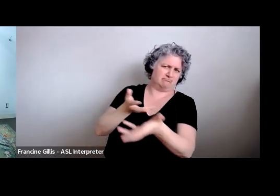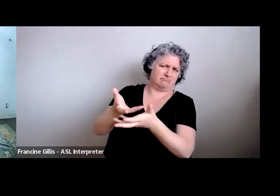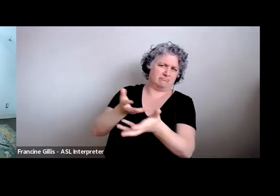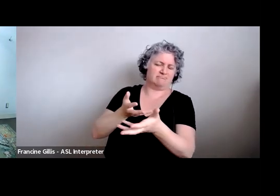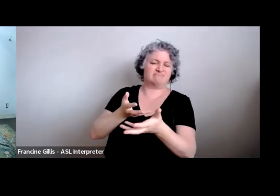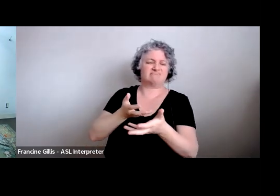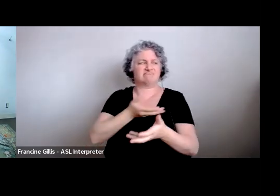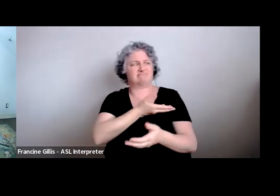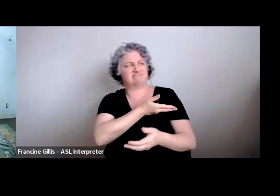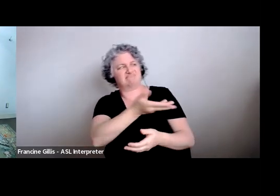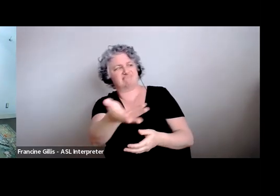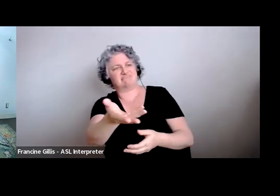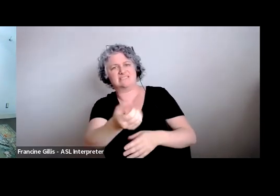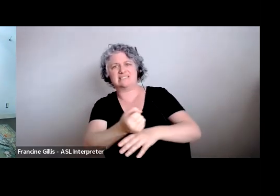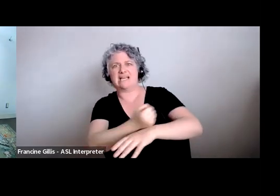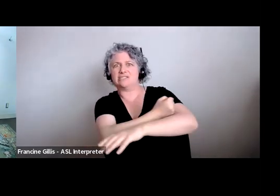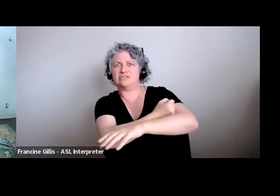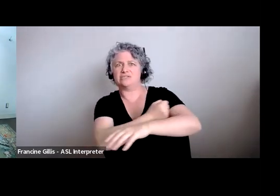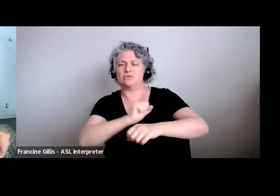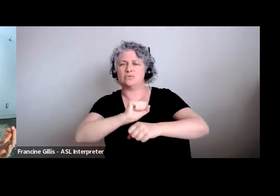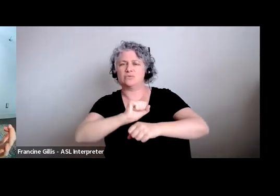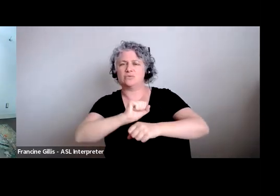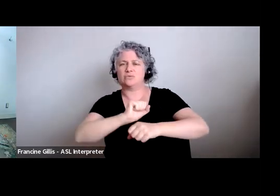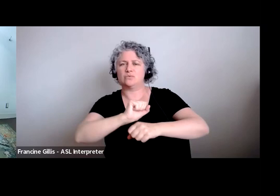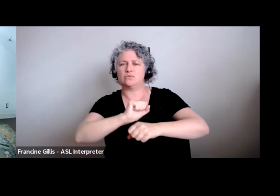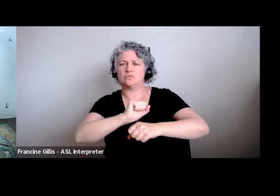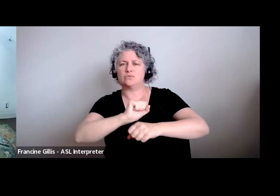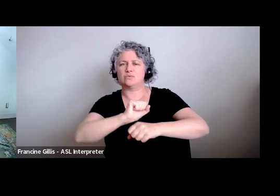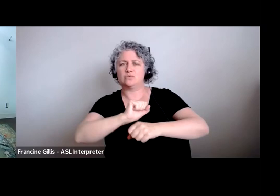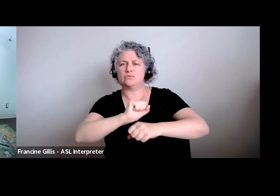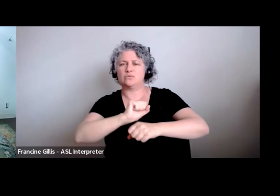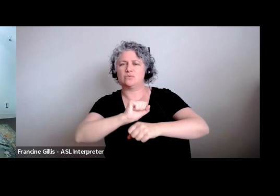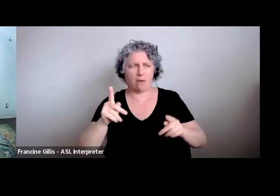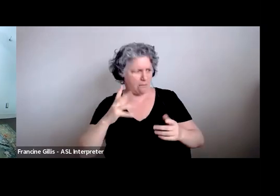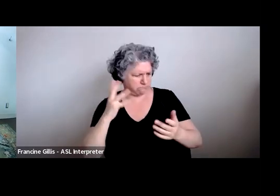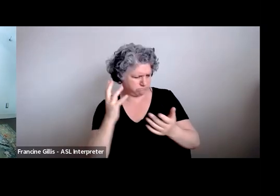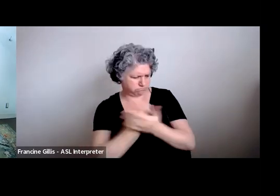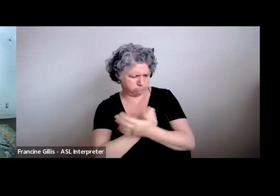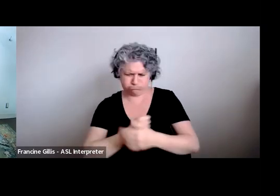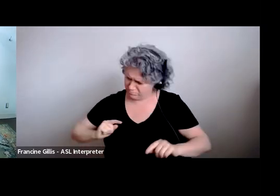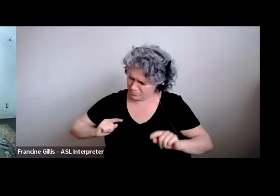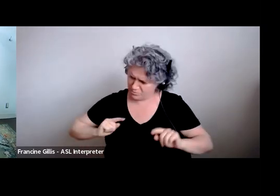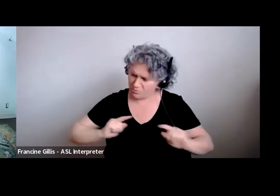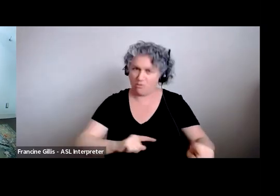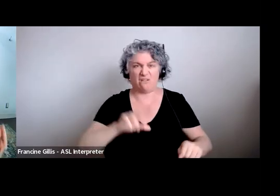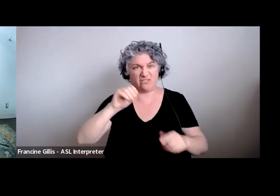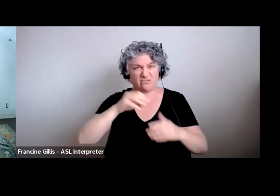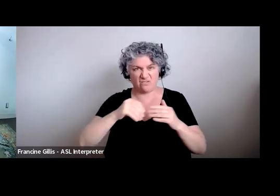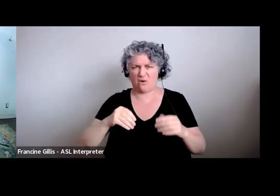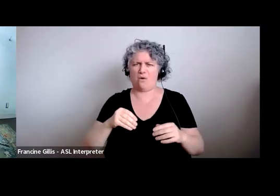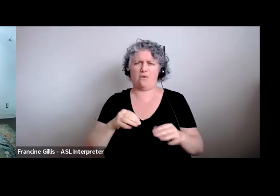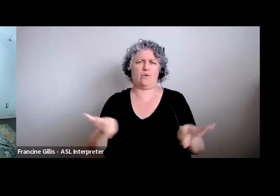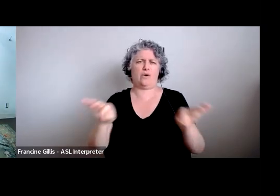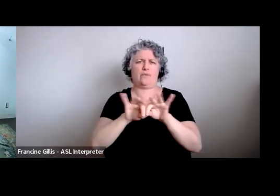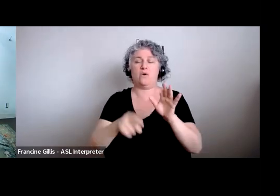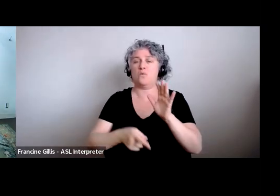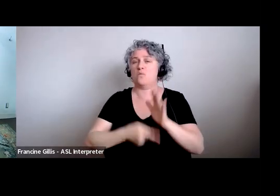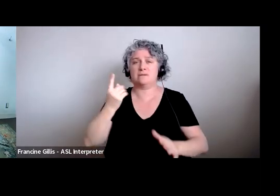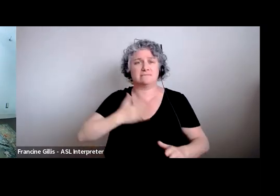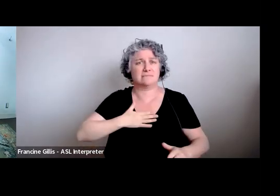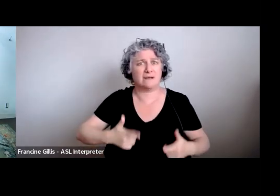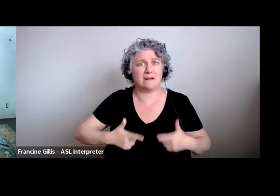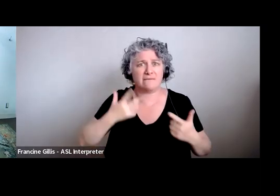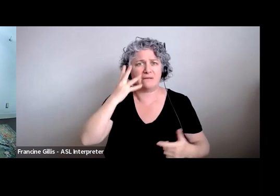our stages and create an experience that people say, absolutely, you're paying $50 for this makes sense because it's going to be a once in a lifetime thing.